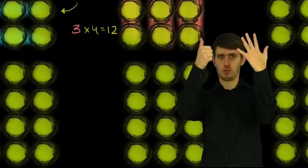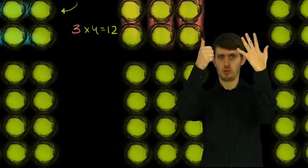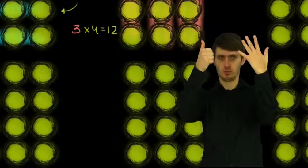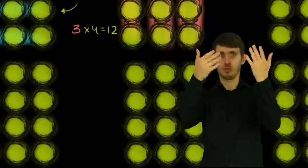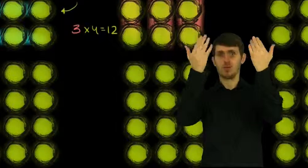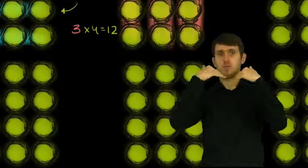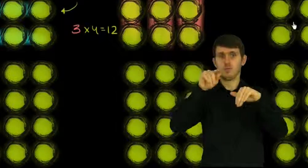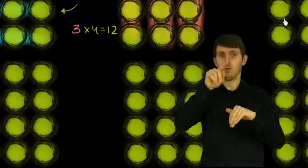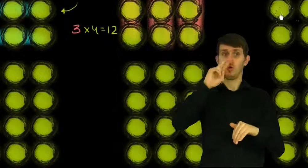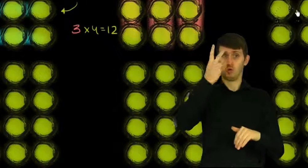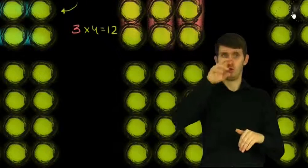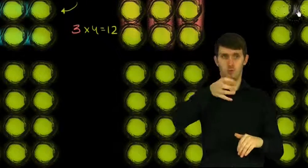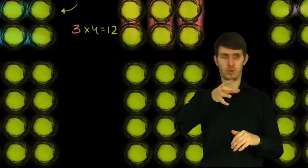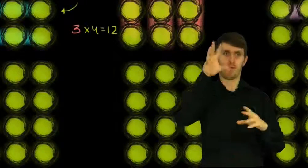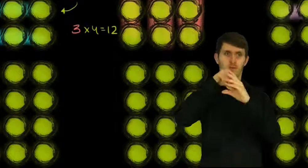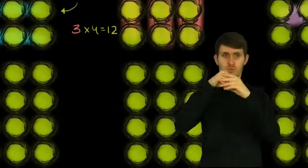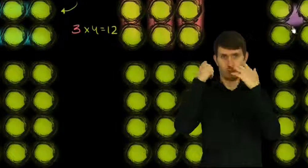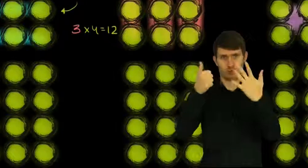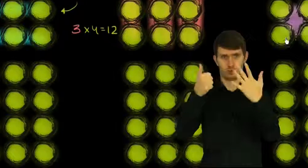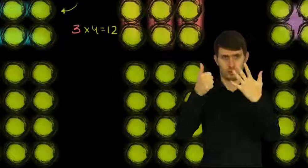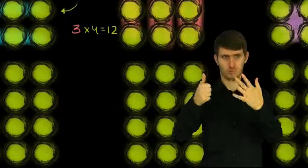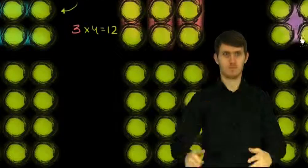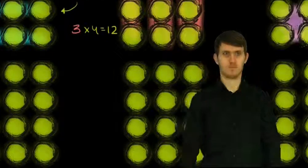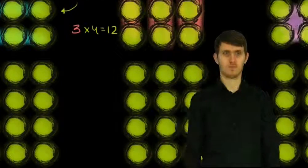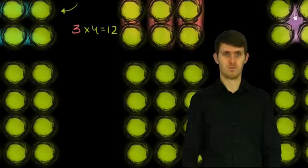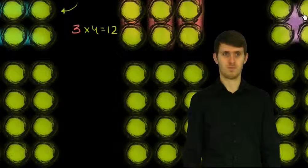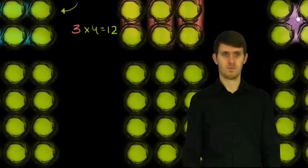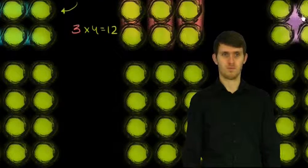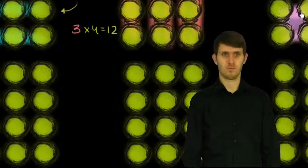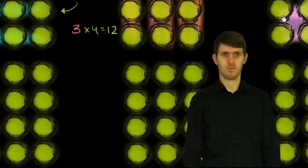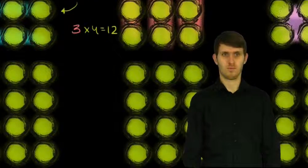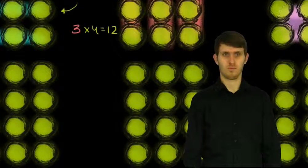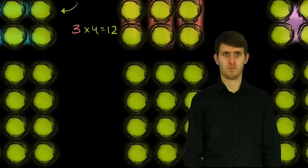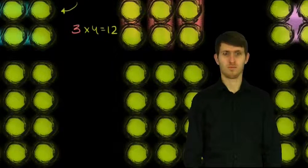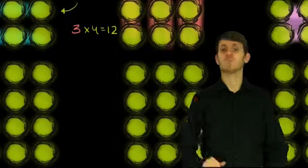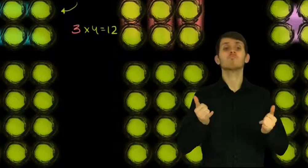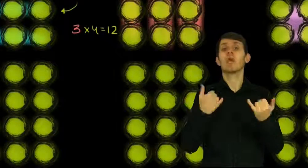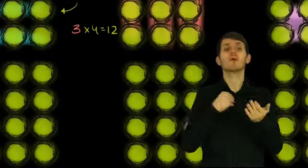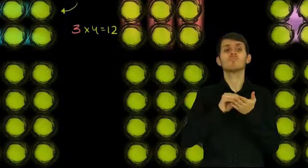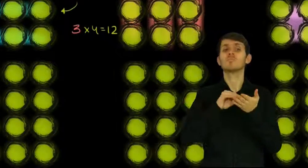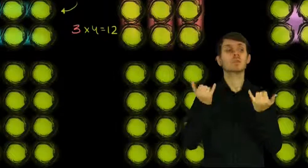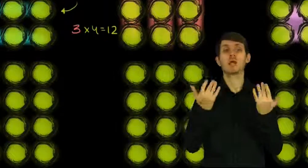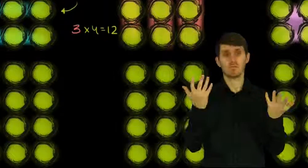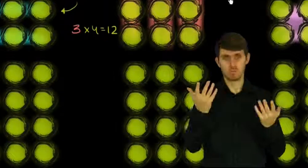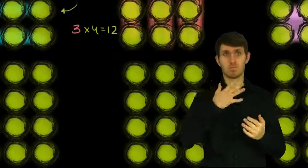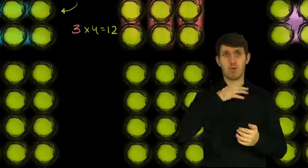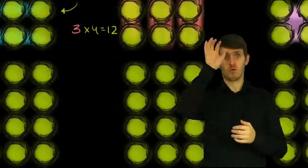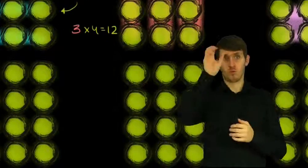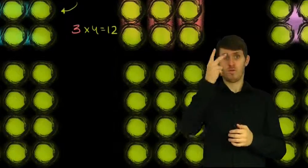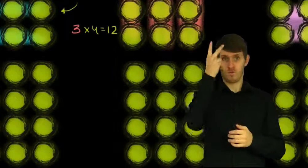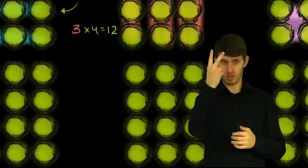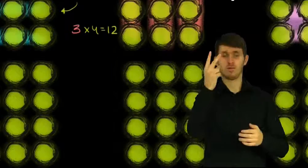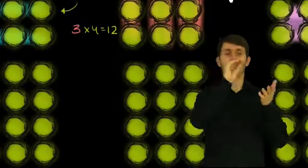over here. So that's 1 group of 6. That's another group of 6. So once again, we could view